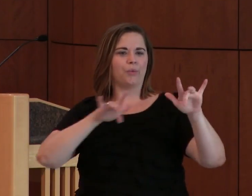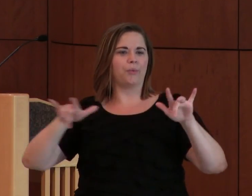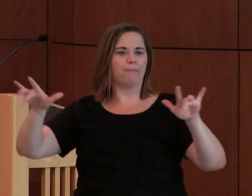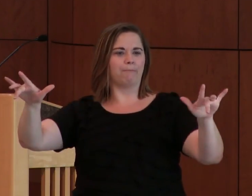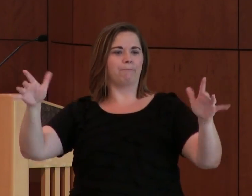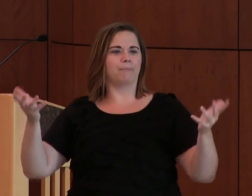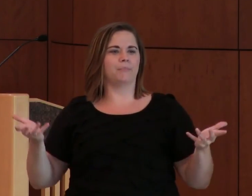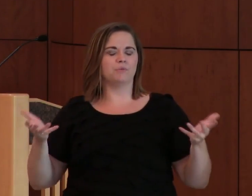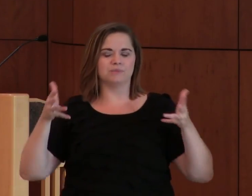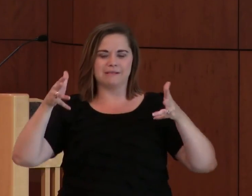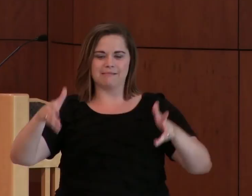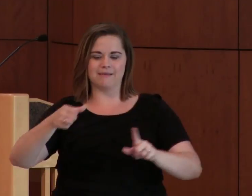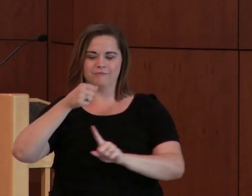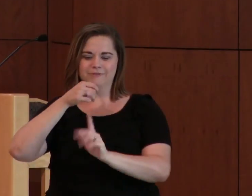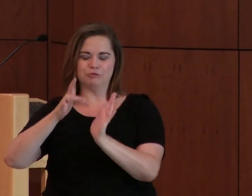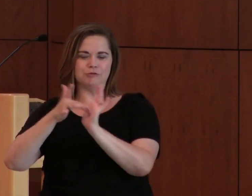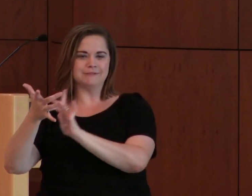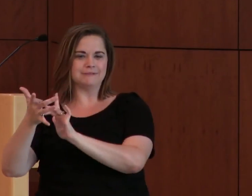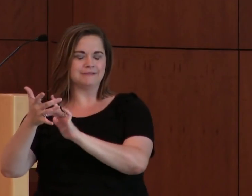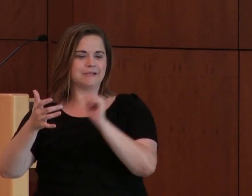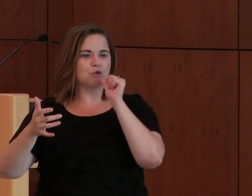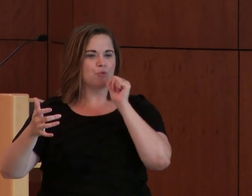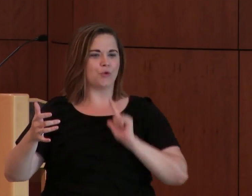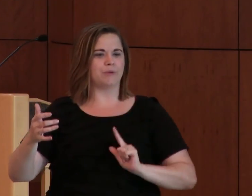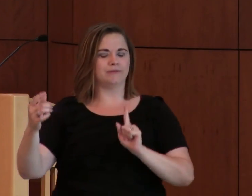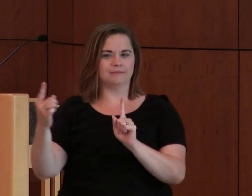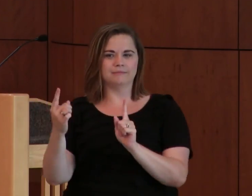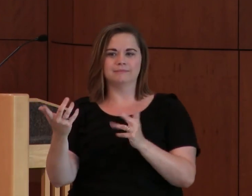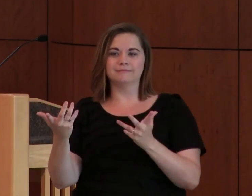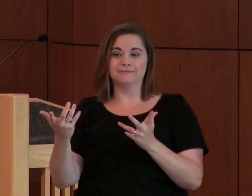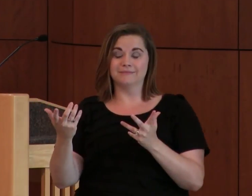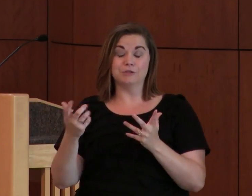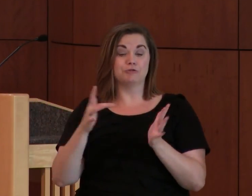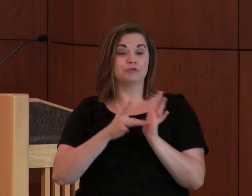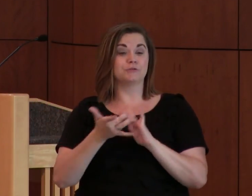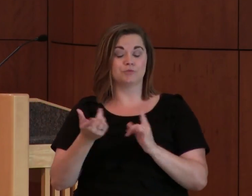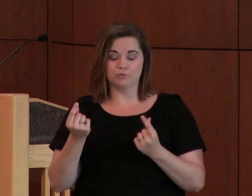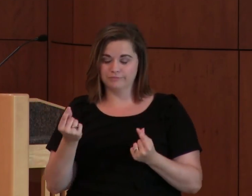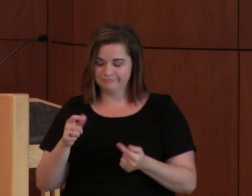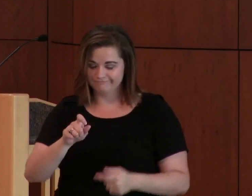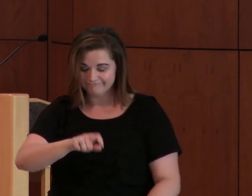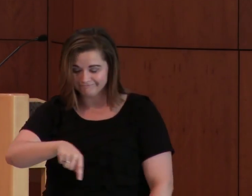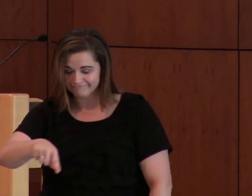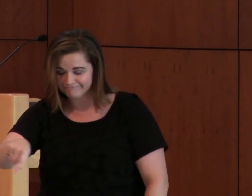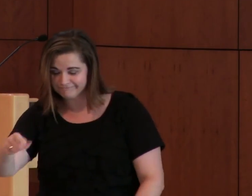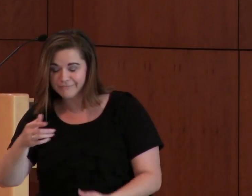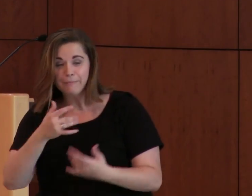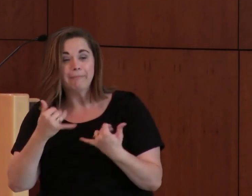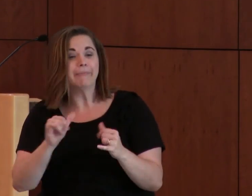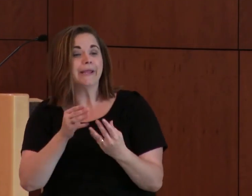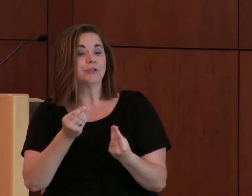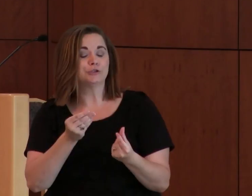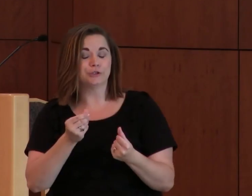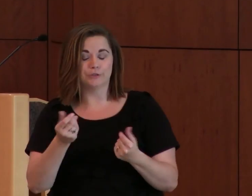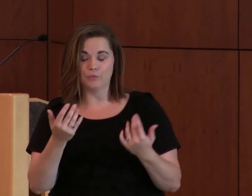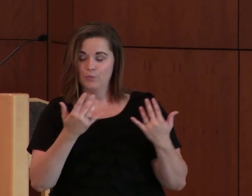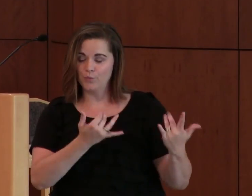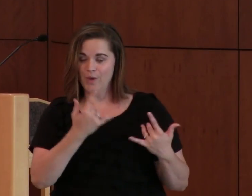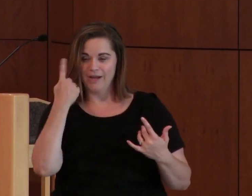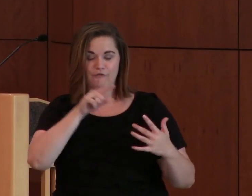was Jesus and this woman, and Jesus had gone back to playing in the dirt, waiting for them to leave, and he stands up again, and he turns